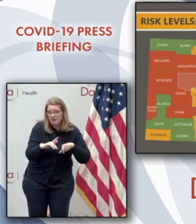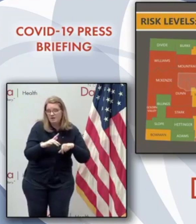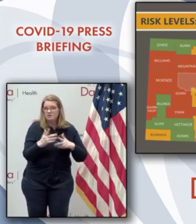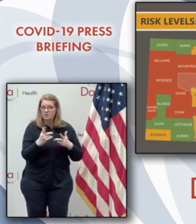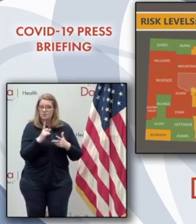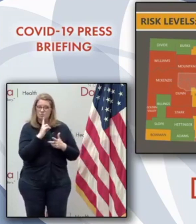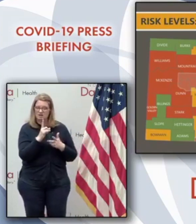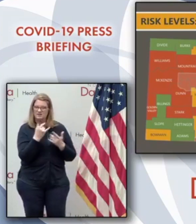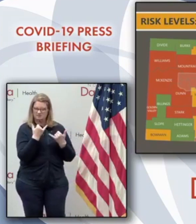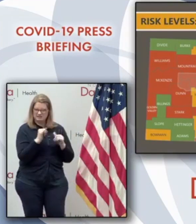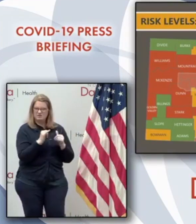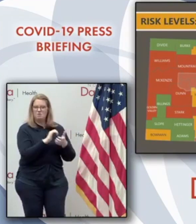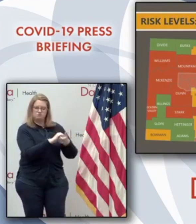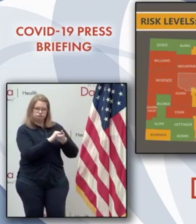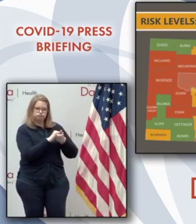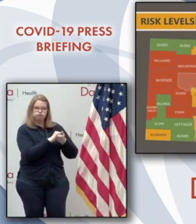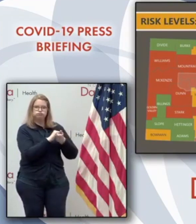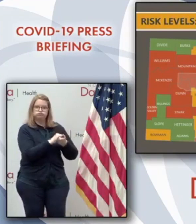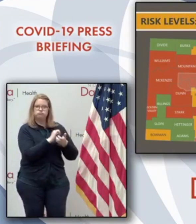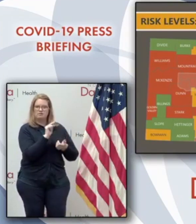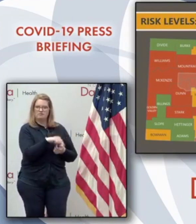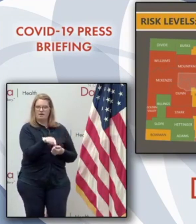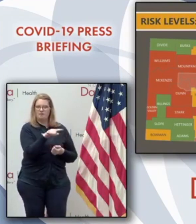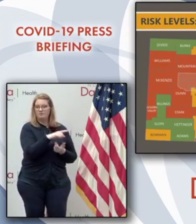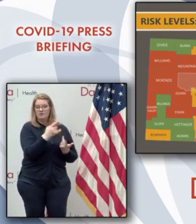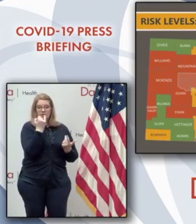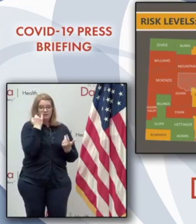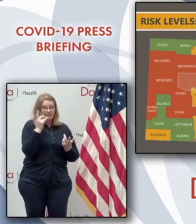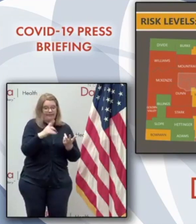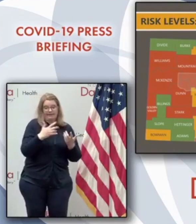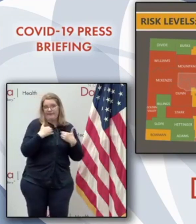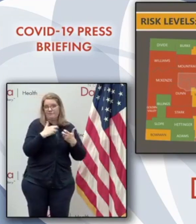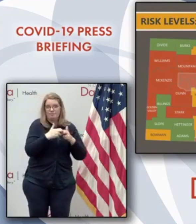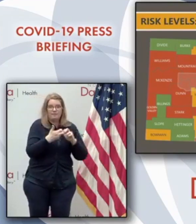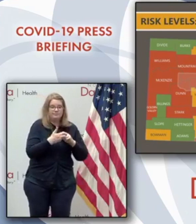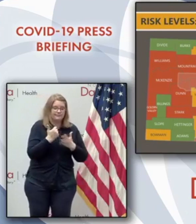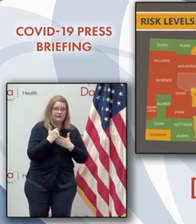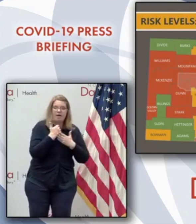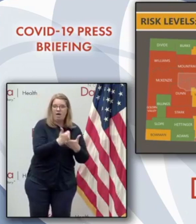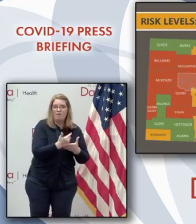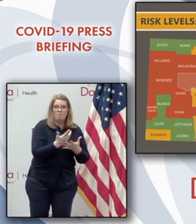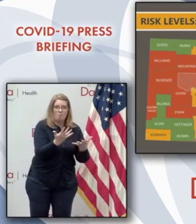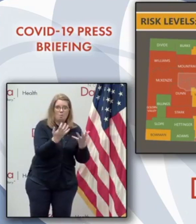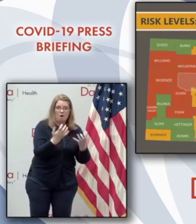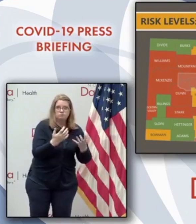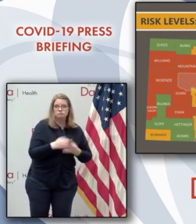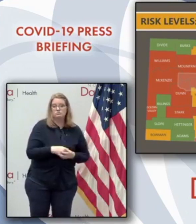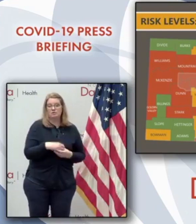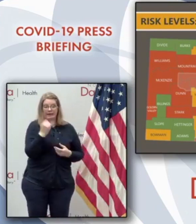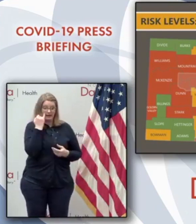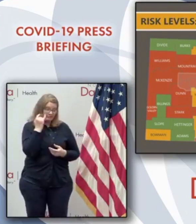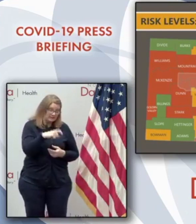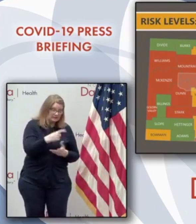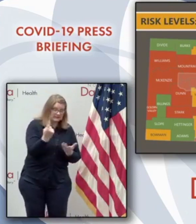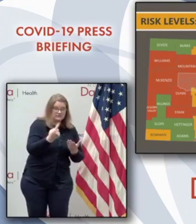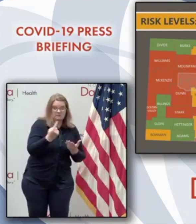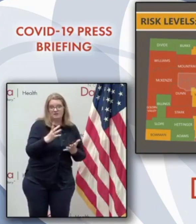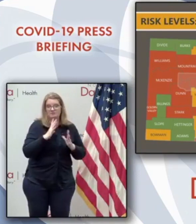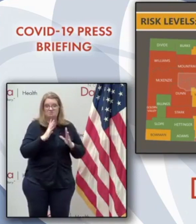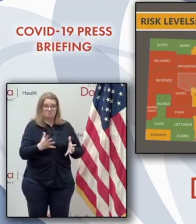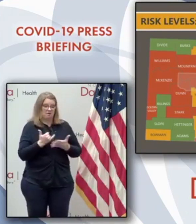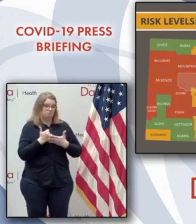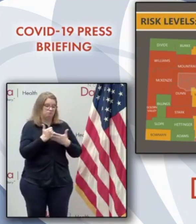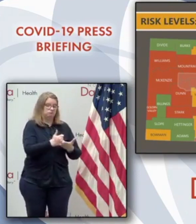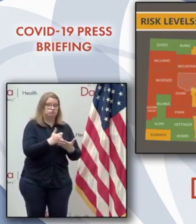with them and whatever challenges they're seeing and whatever resources they may or may not have through the